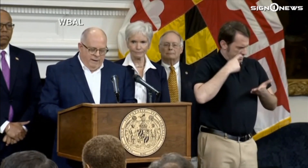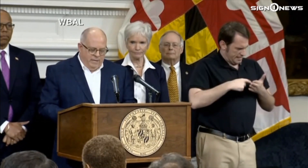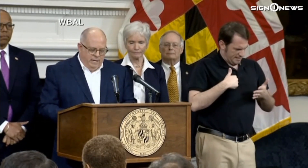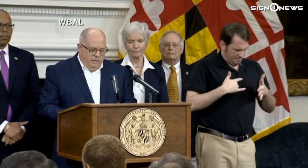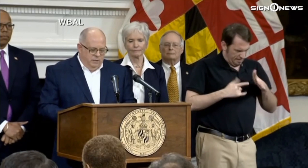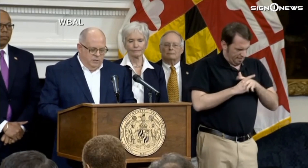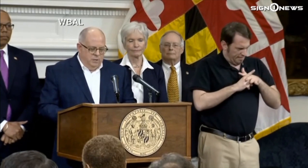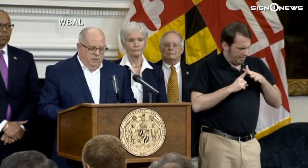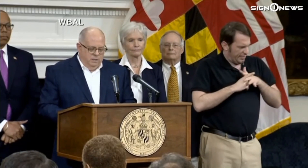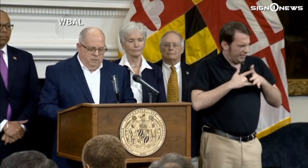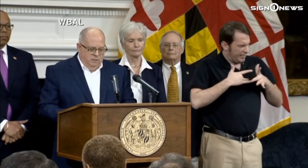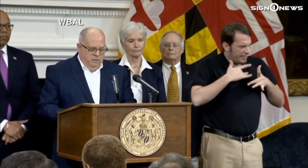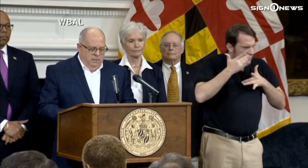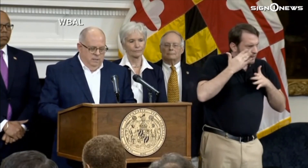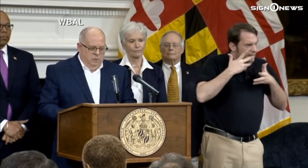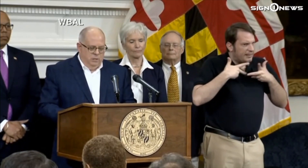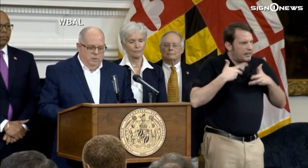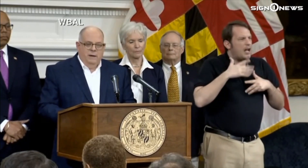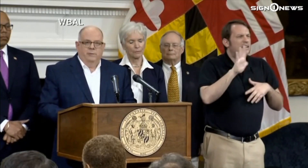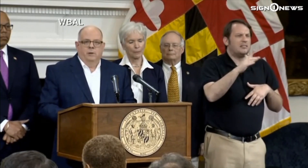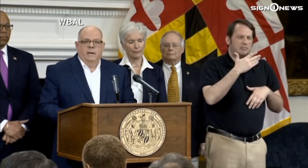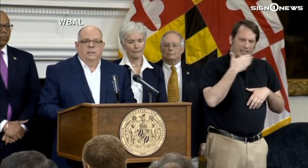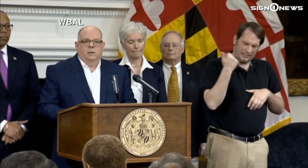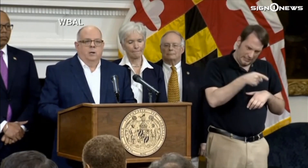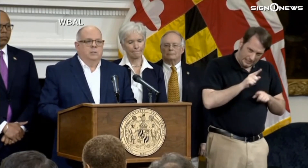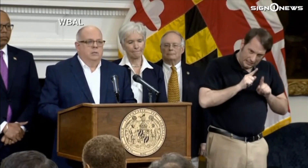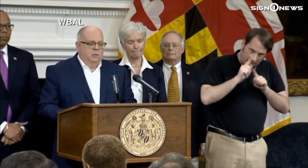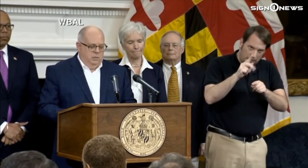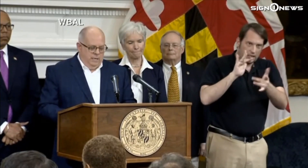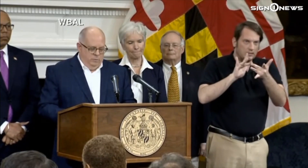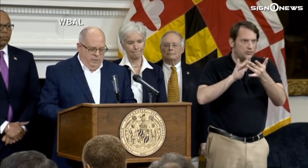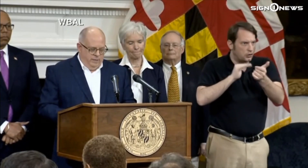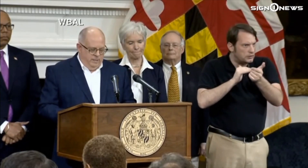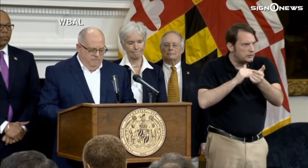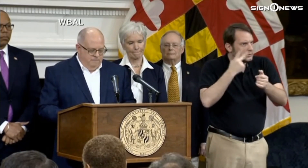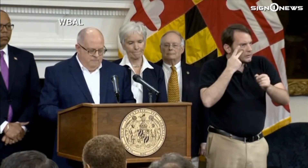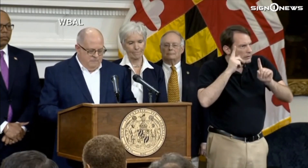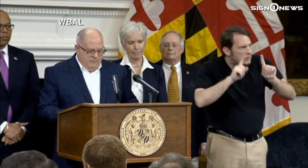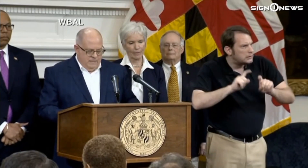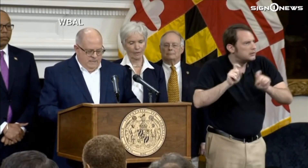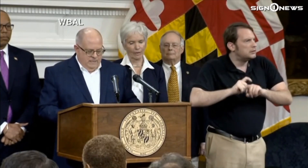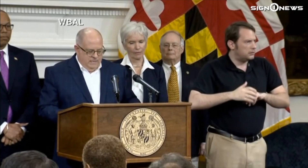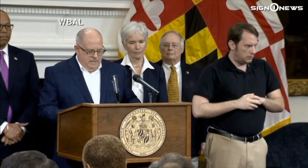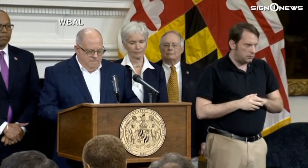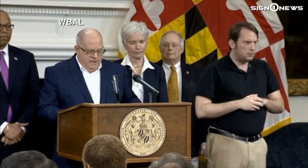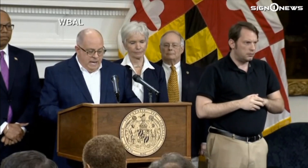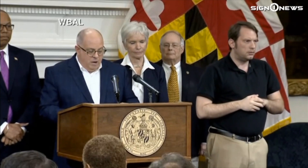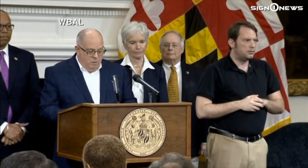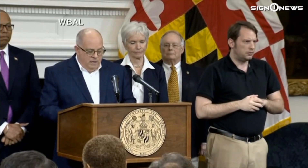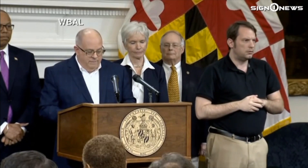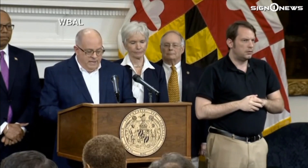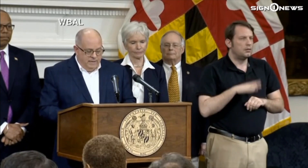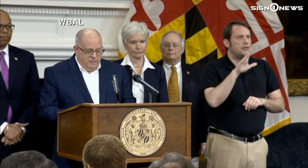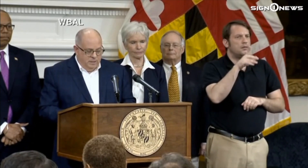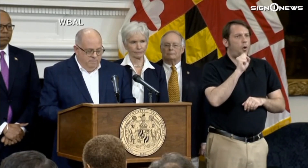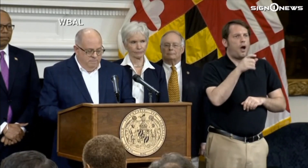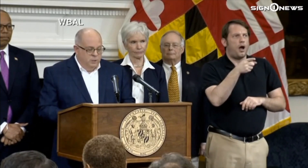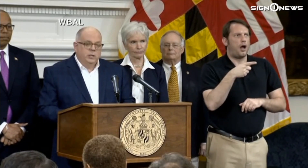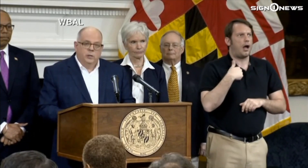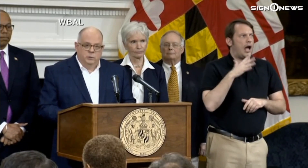any concerns whatsoever about the costs associated with it. Now I've got some good news to